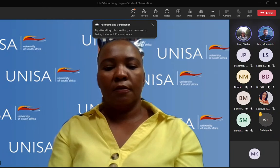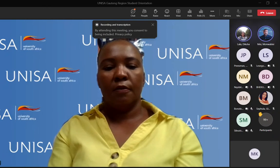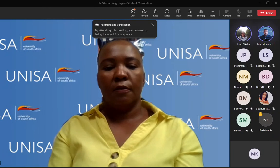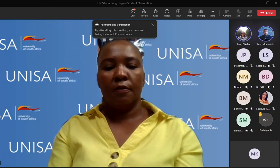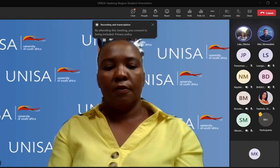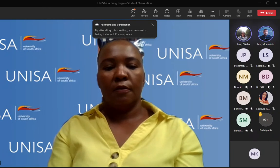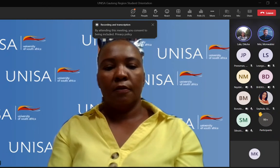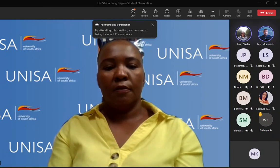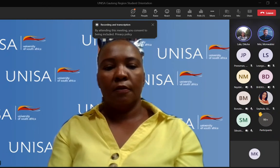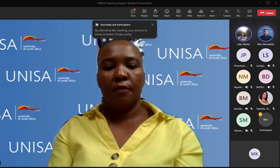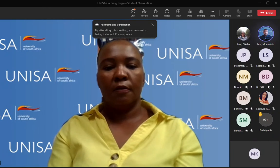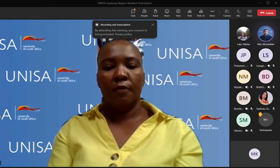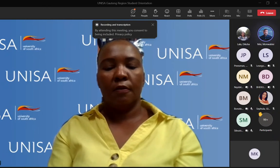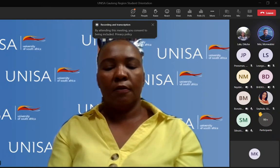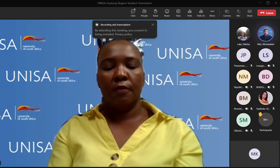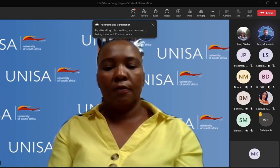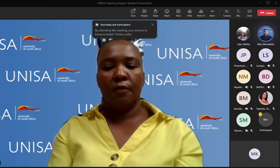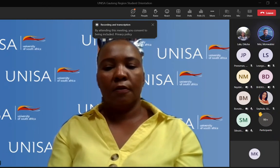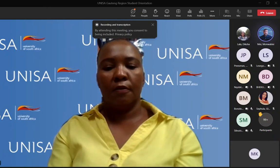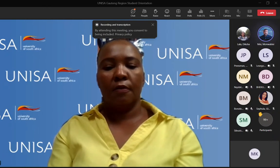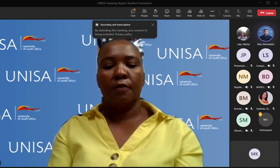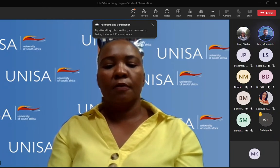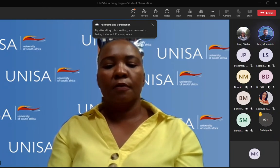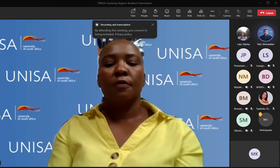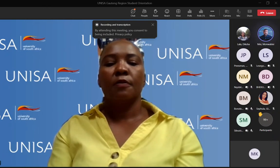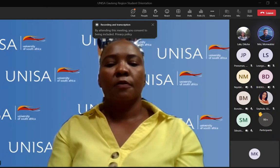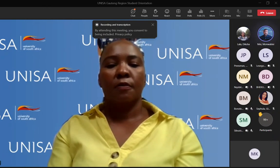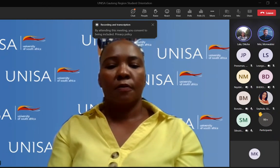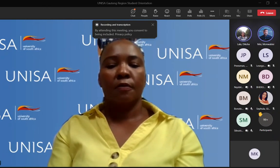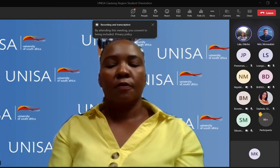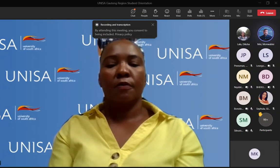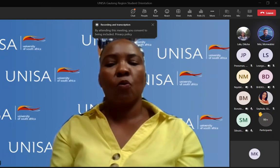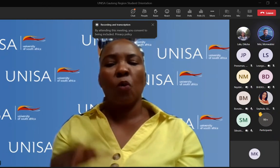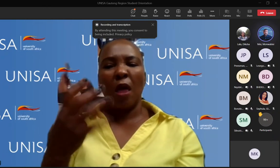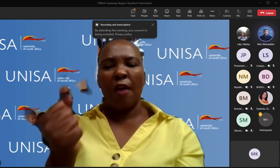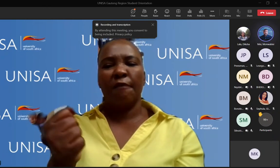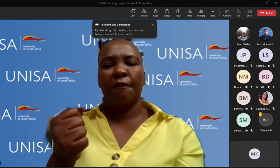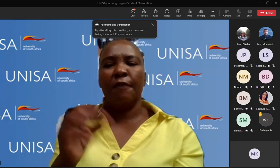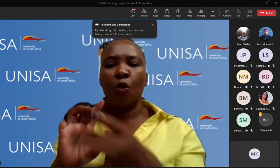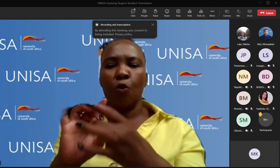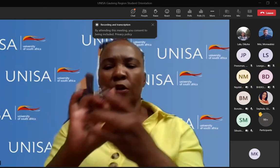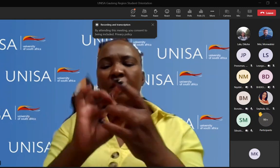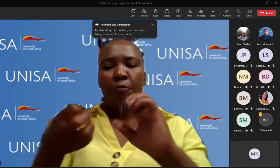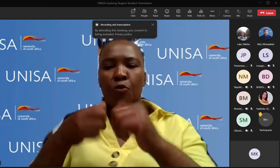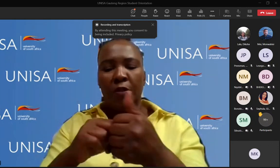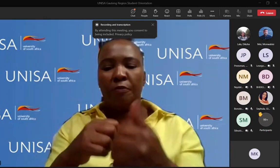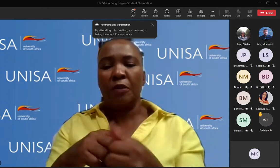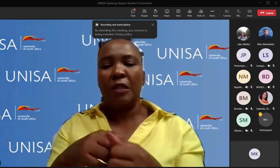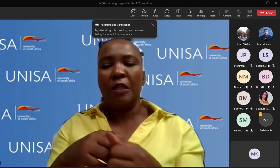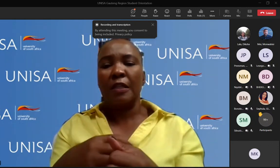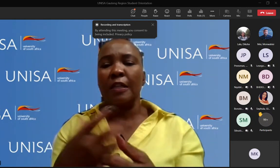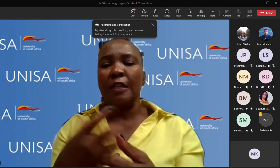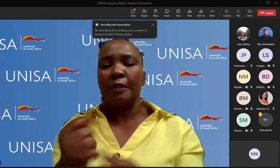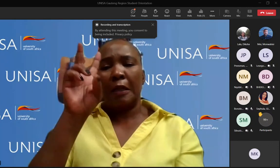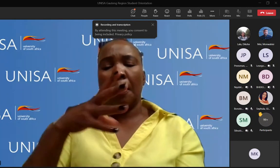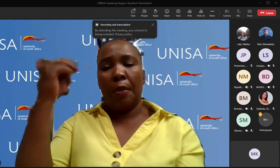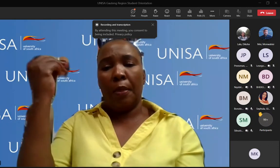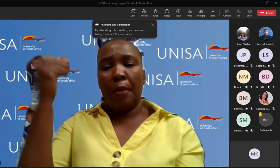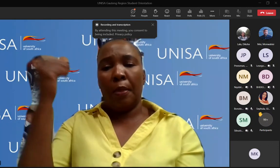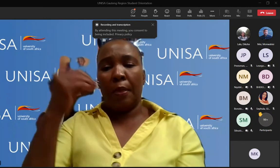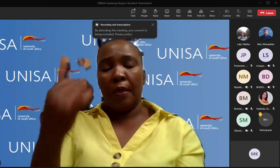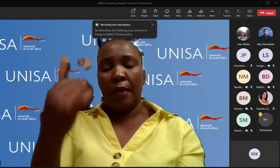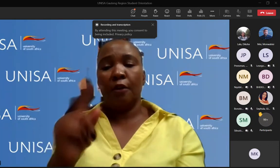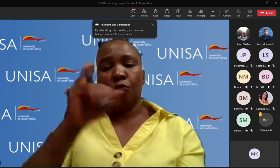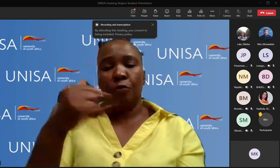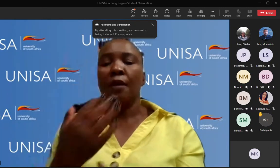okay let us wait for Mr Ms Lala you know we're having connection problems I'm also share it here in joburg yes oh thank you it's